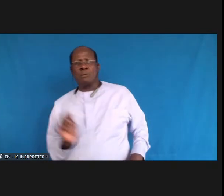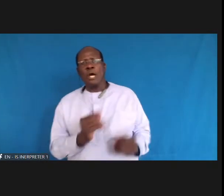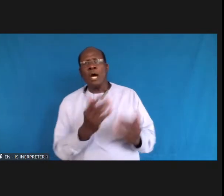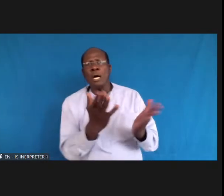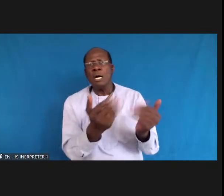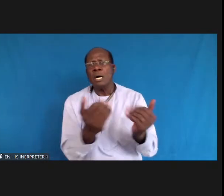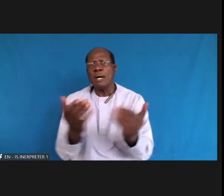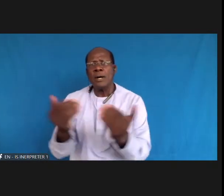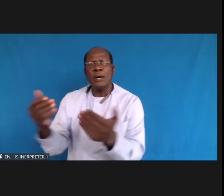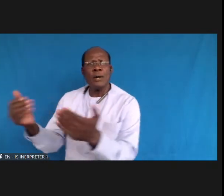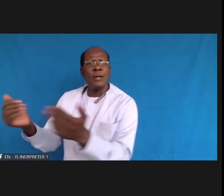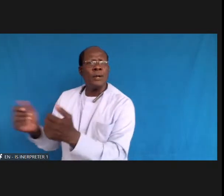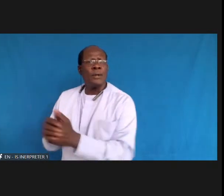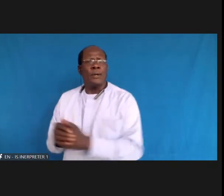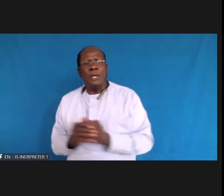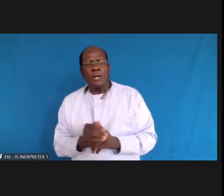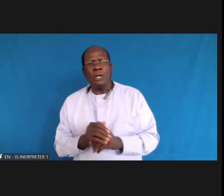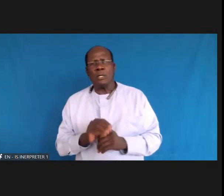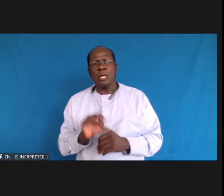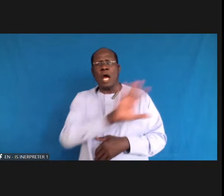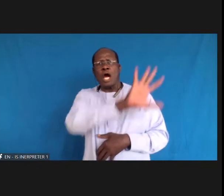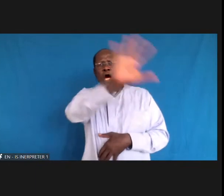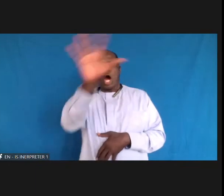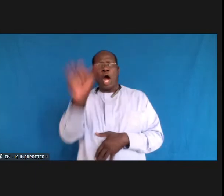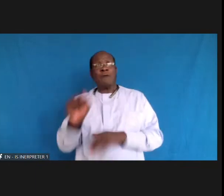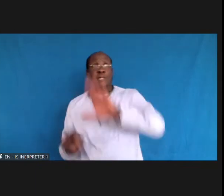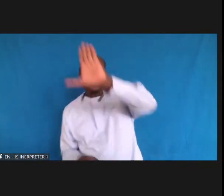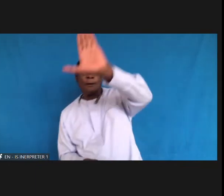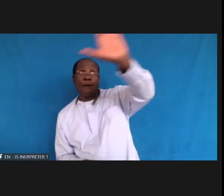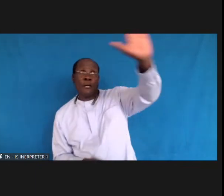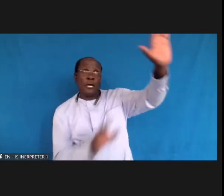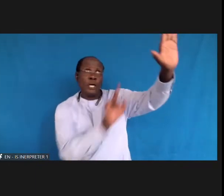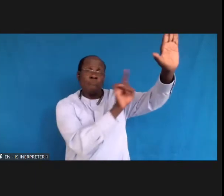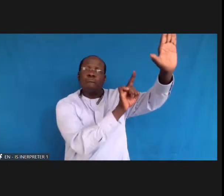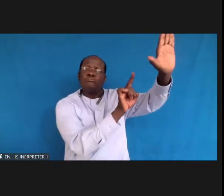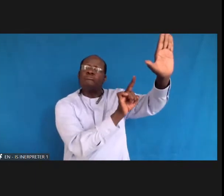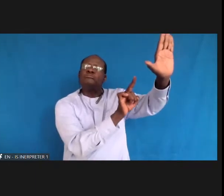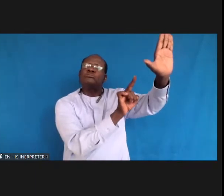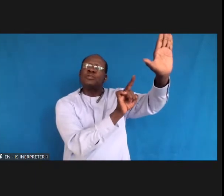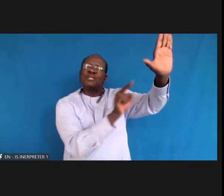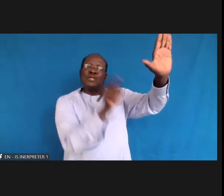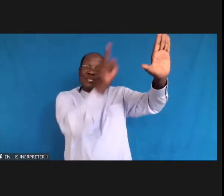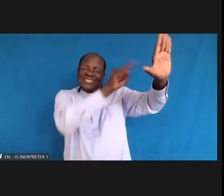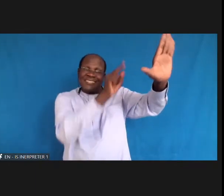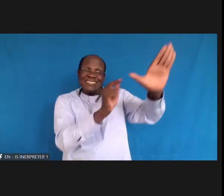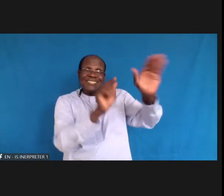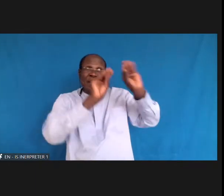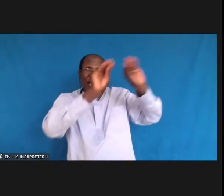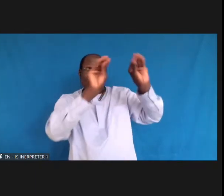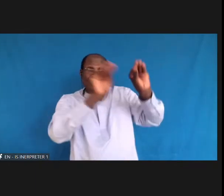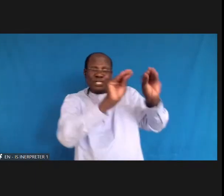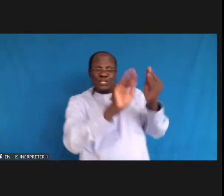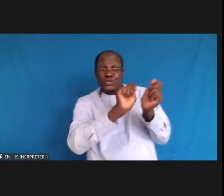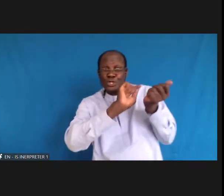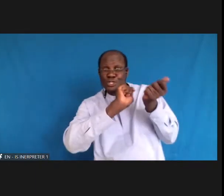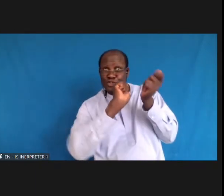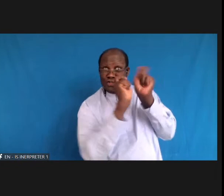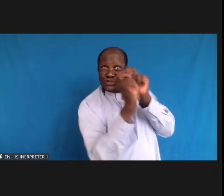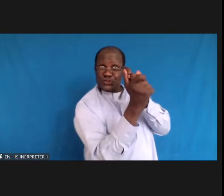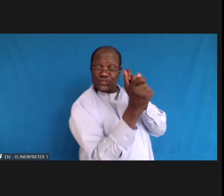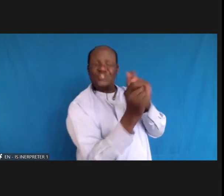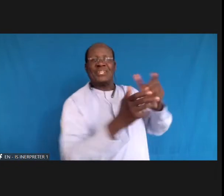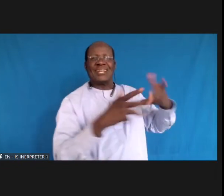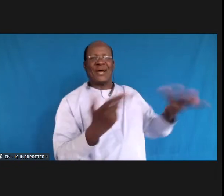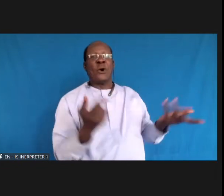Africa on what is or what we need when it comes to transforming education. And then we went